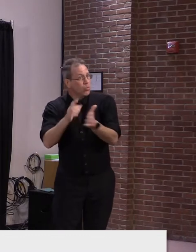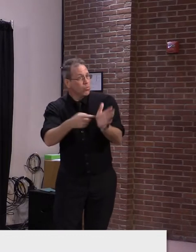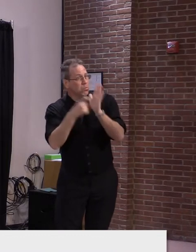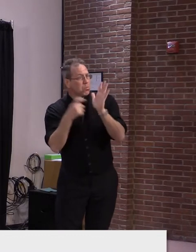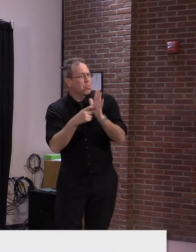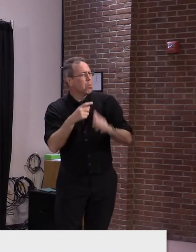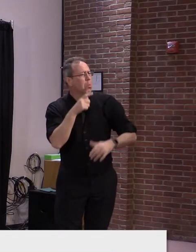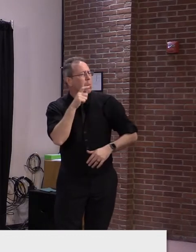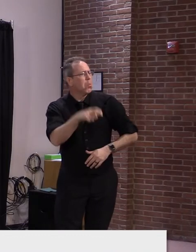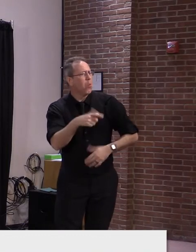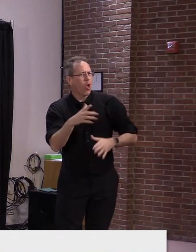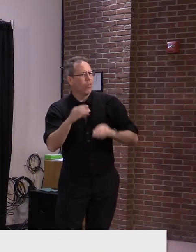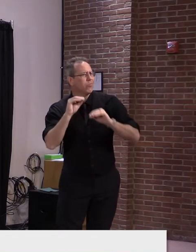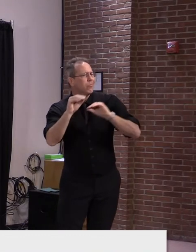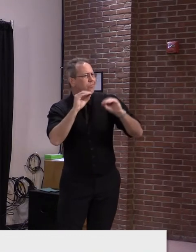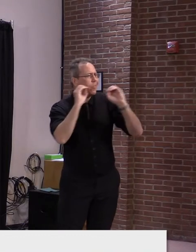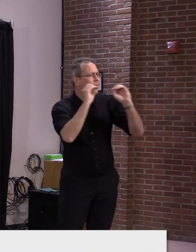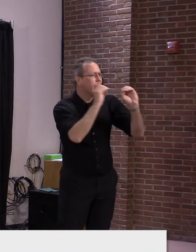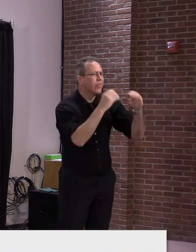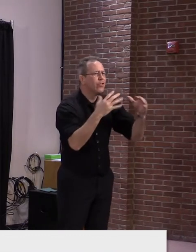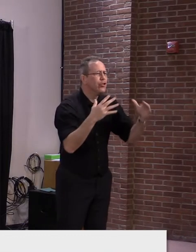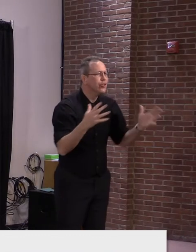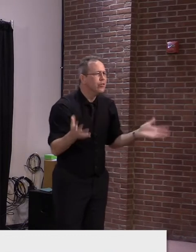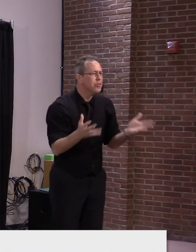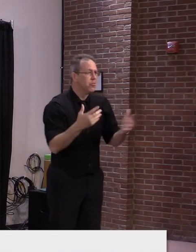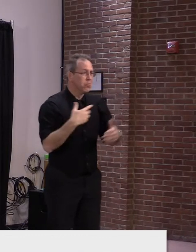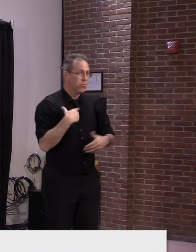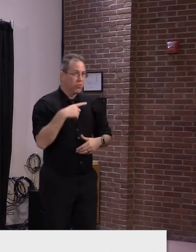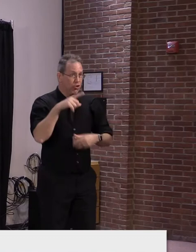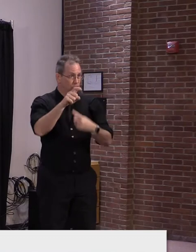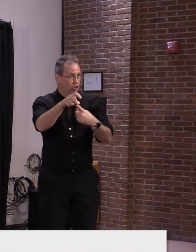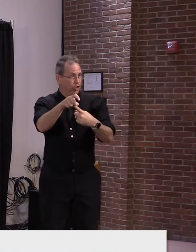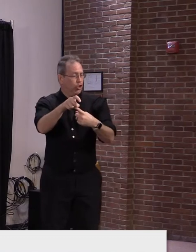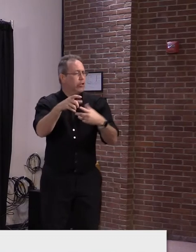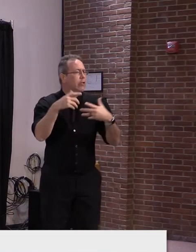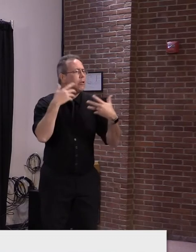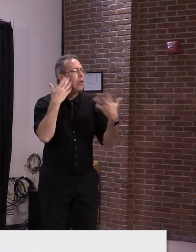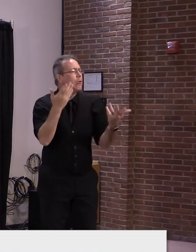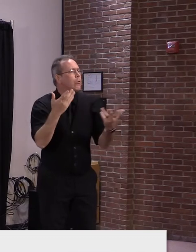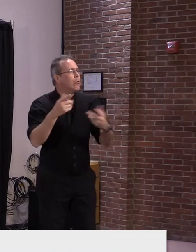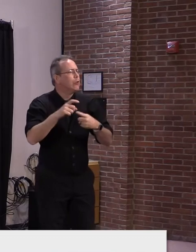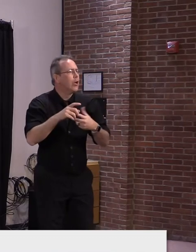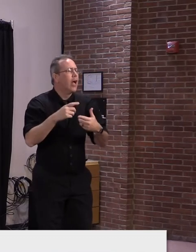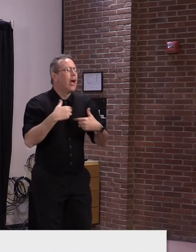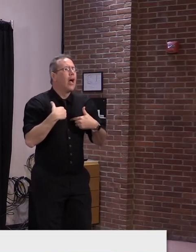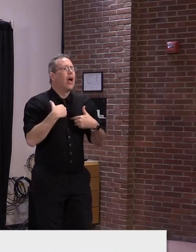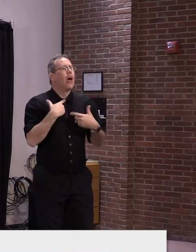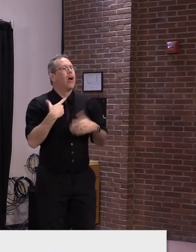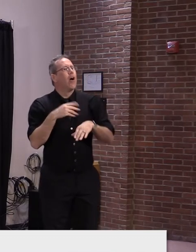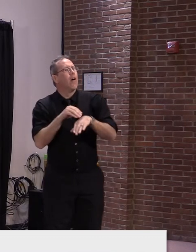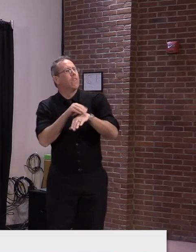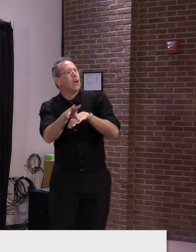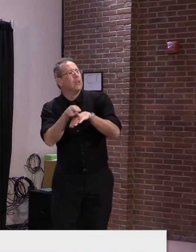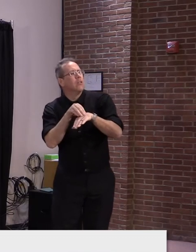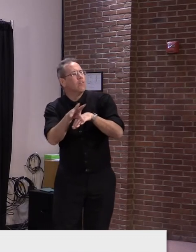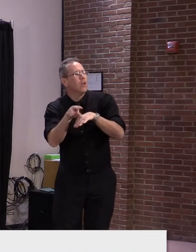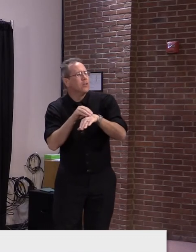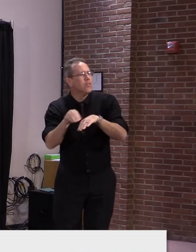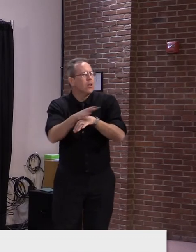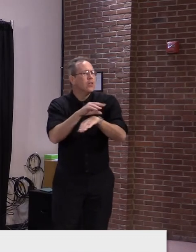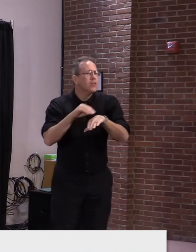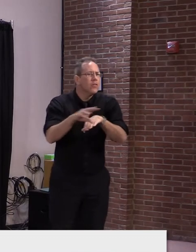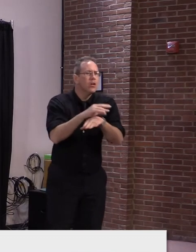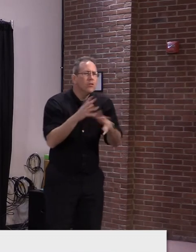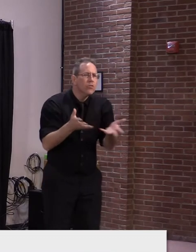an immunization advisory council that did just meet about a month ago. Most of that was more of an operational and